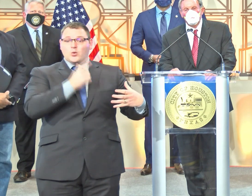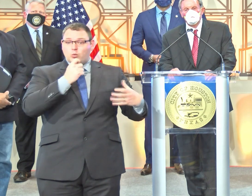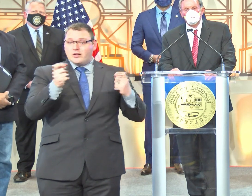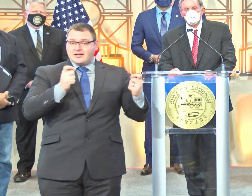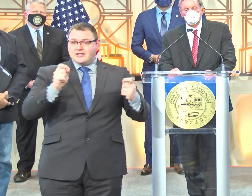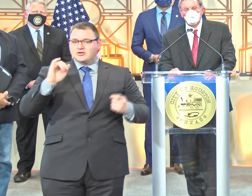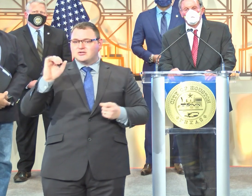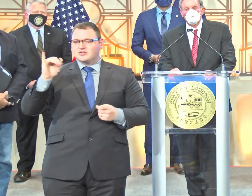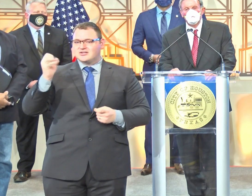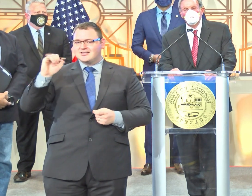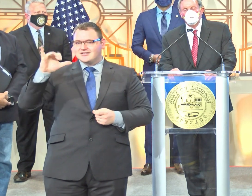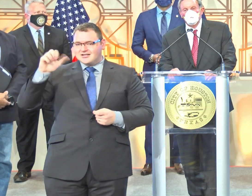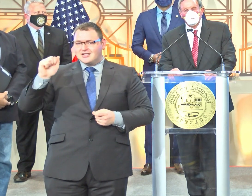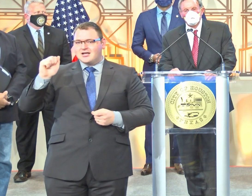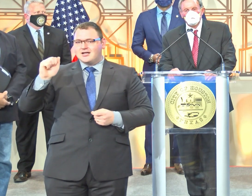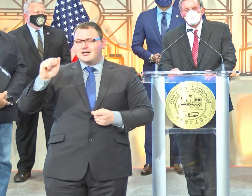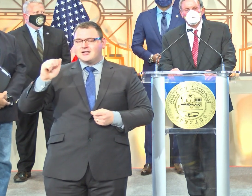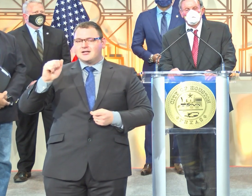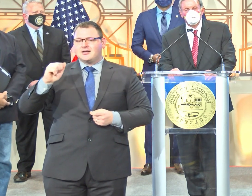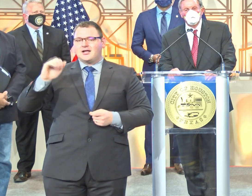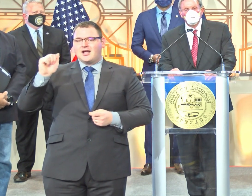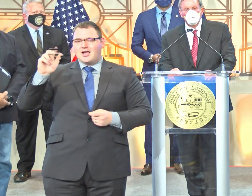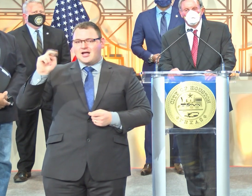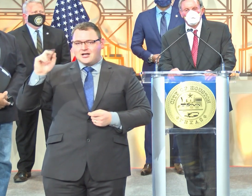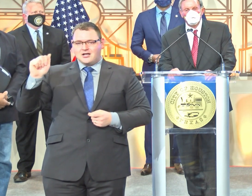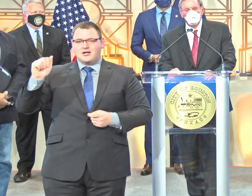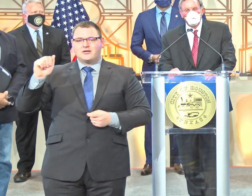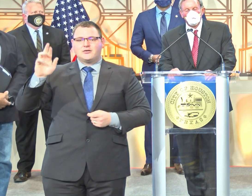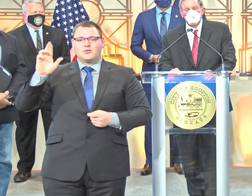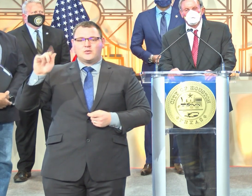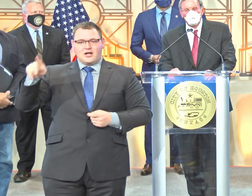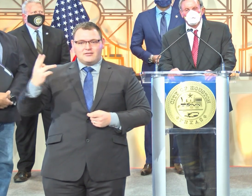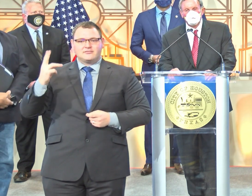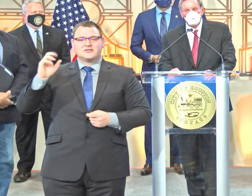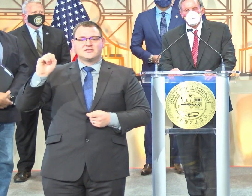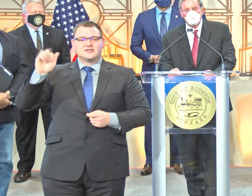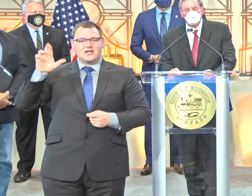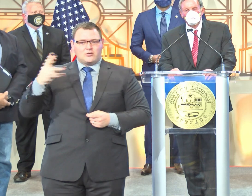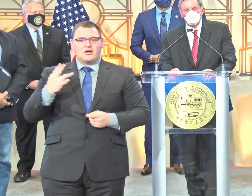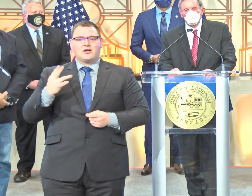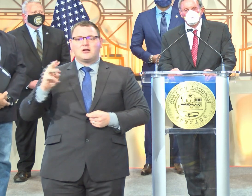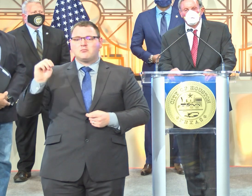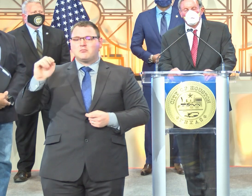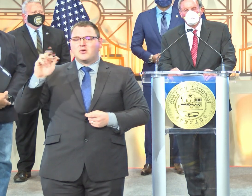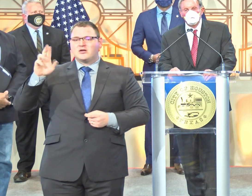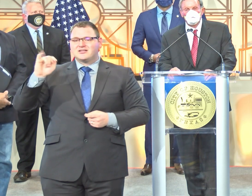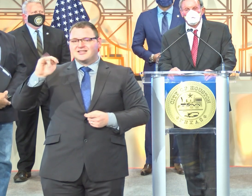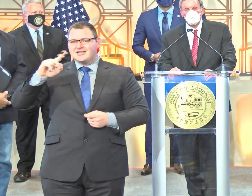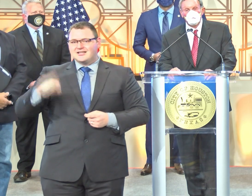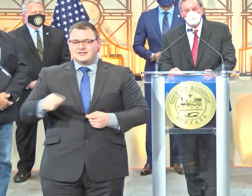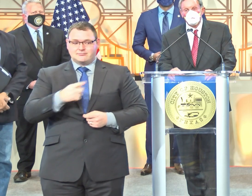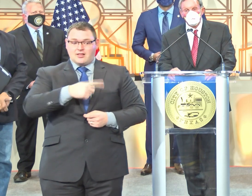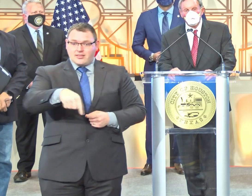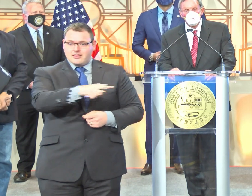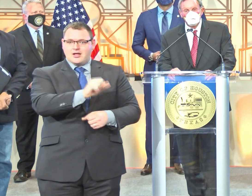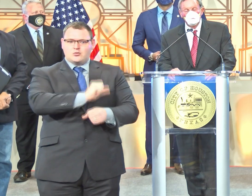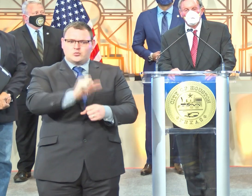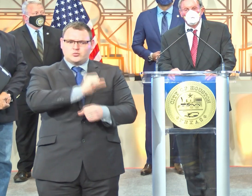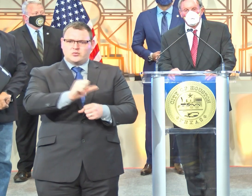to make this work. And I'm going to start off with the thank yous because I represent the Coalition